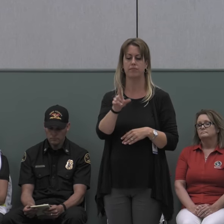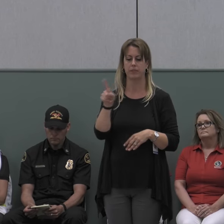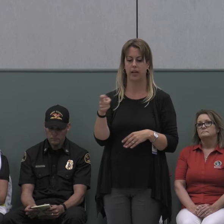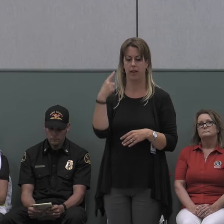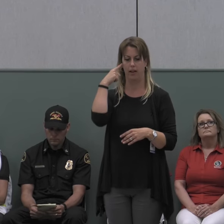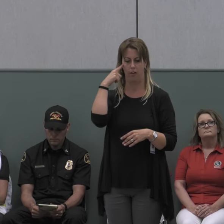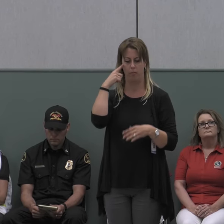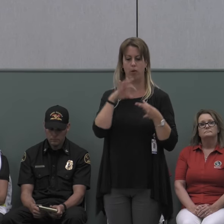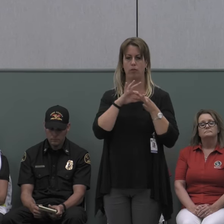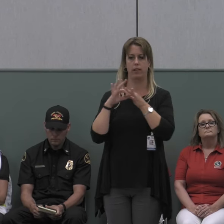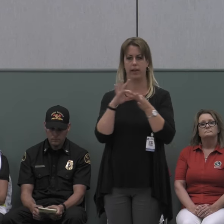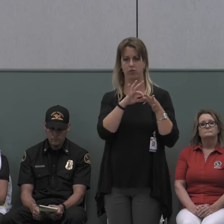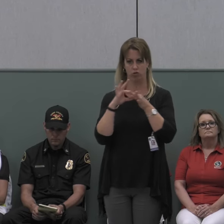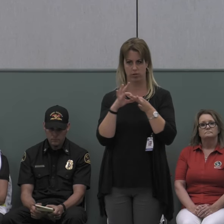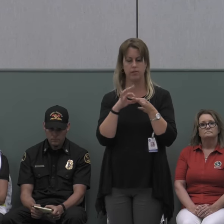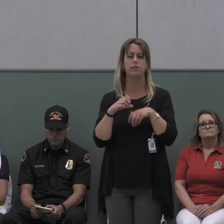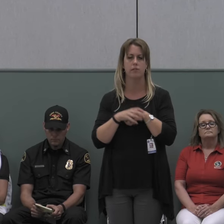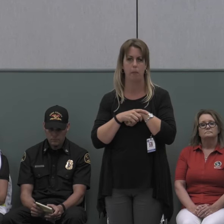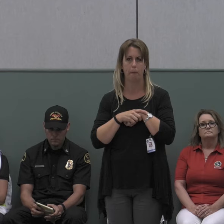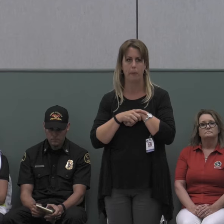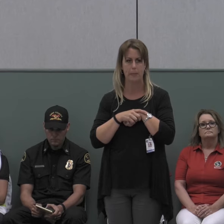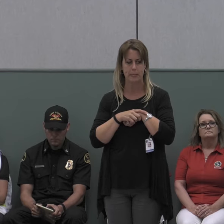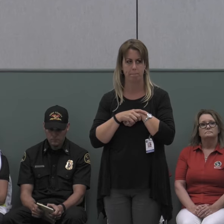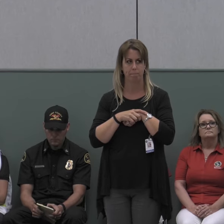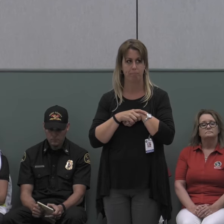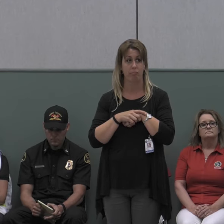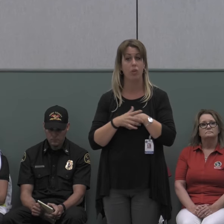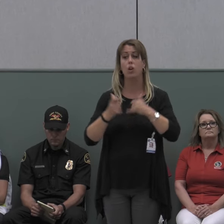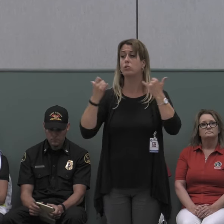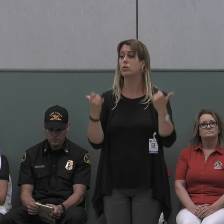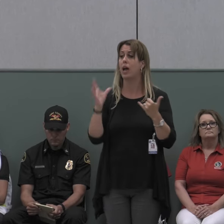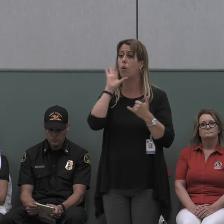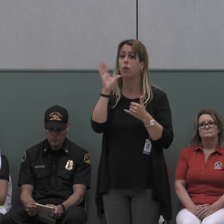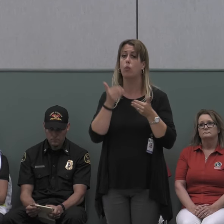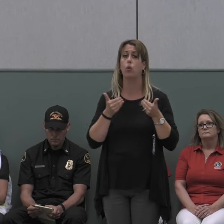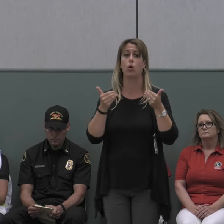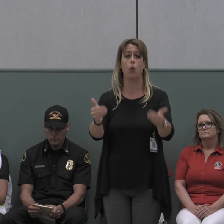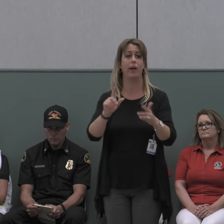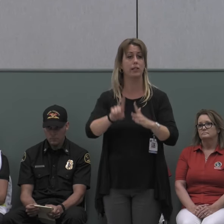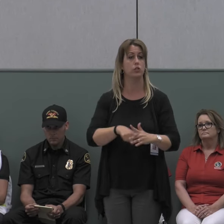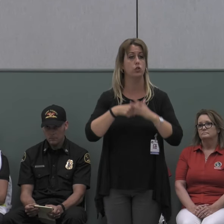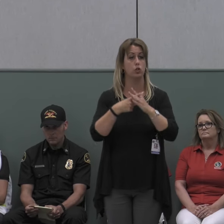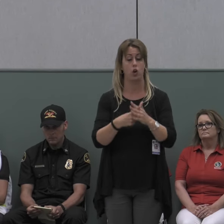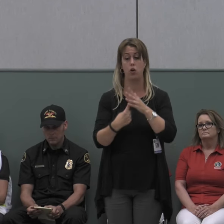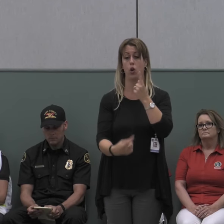Arzel Hill. So we're going to start with question and answers.